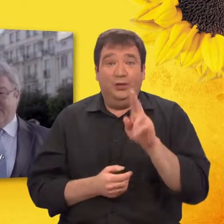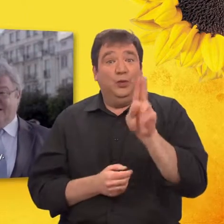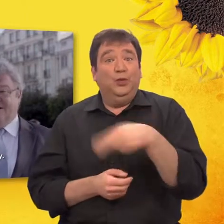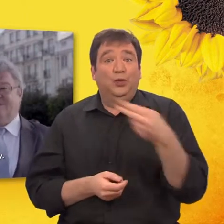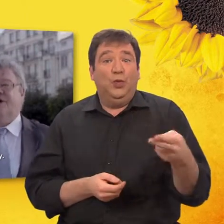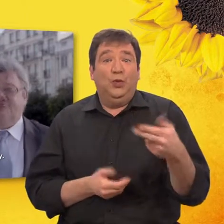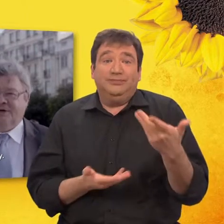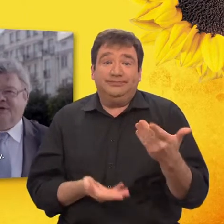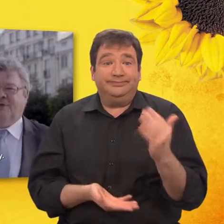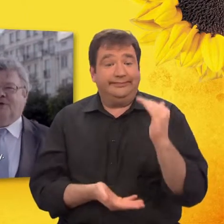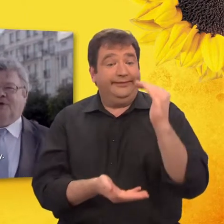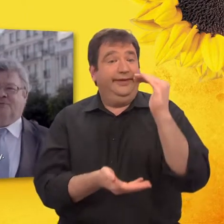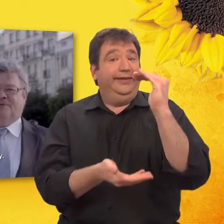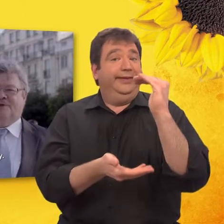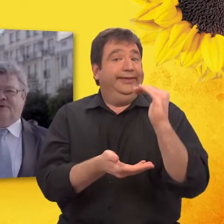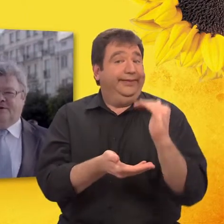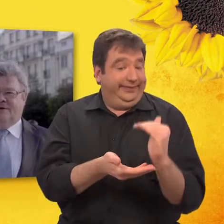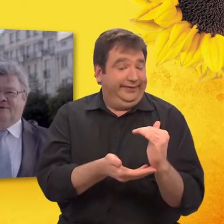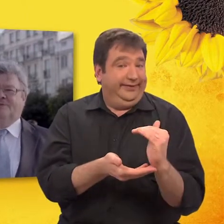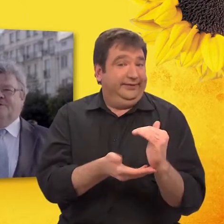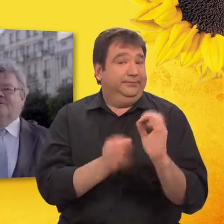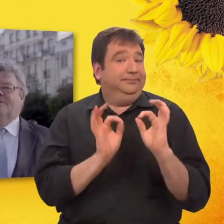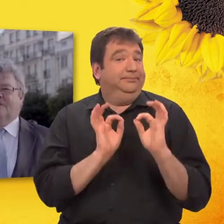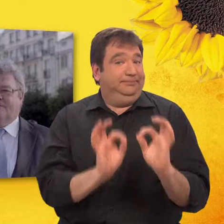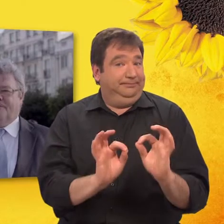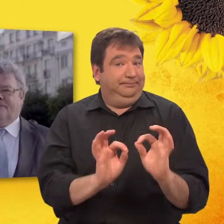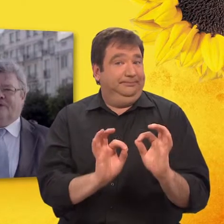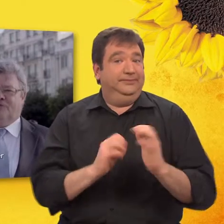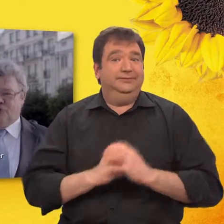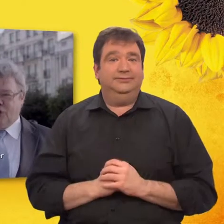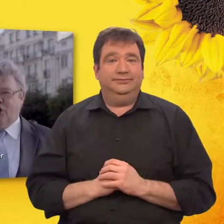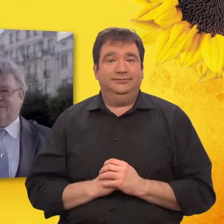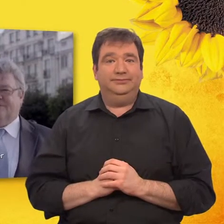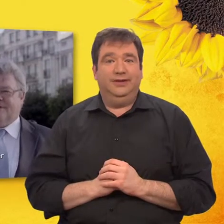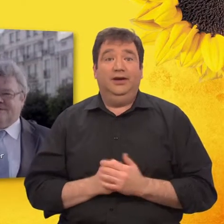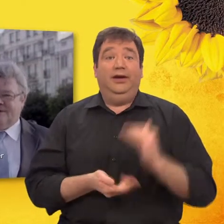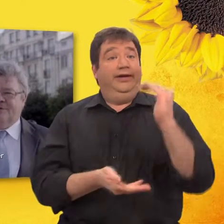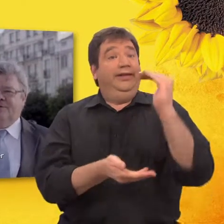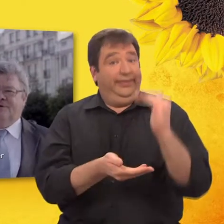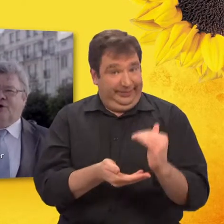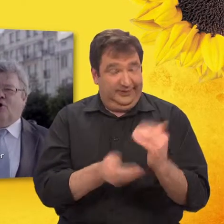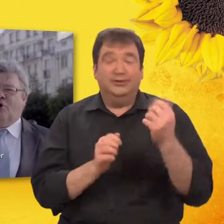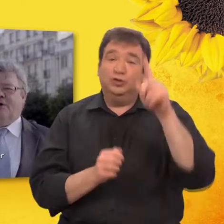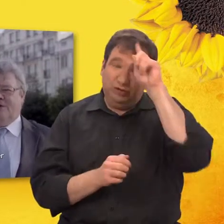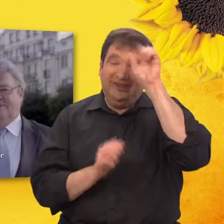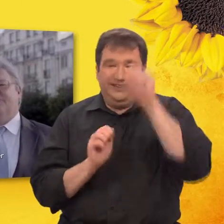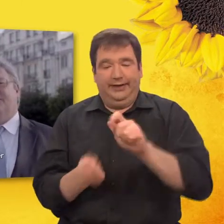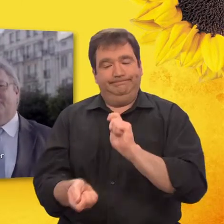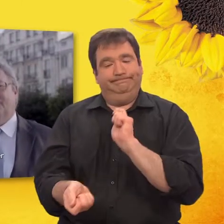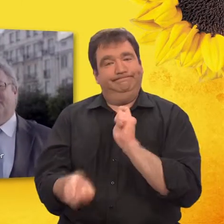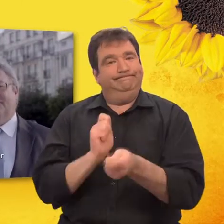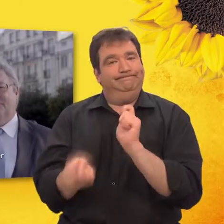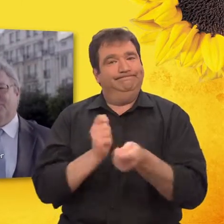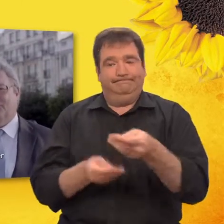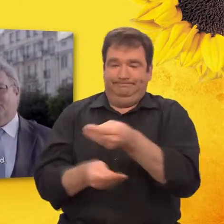in Deutschland gerade nicht Austerität betrieben, sondern dafür gesorgt, dass der Euro etwas